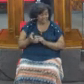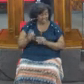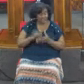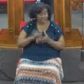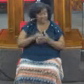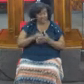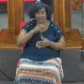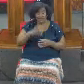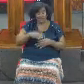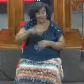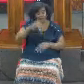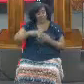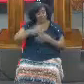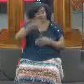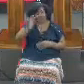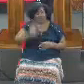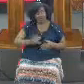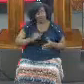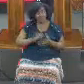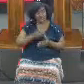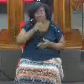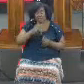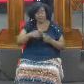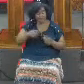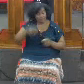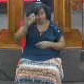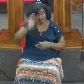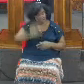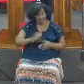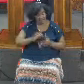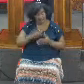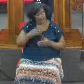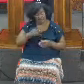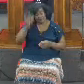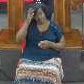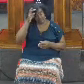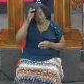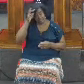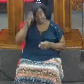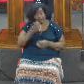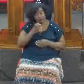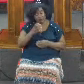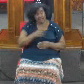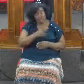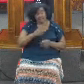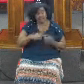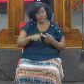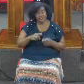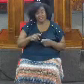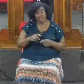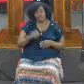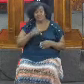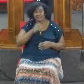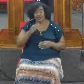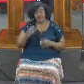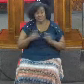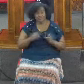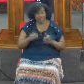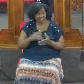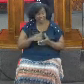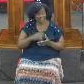not the spirit of God. That's not from God. That's from the devil. He wants you to rendered ineffective. He